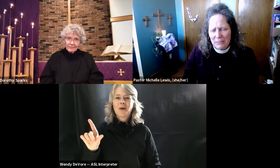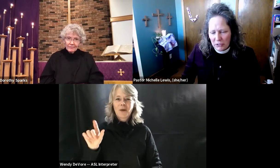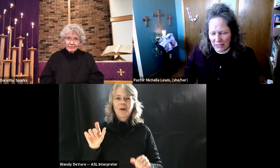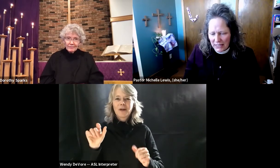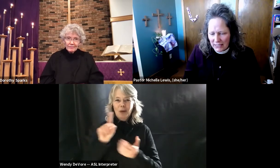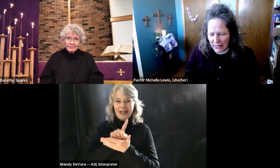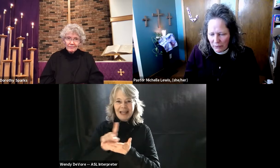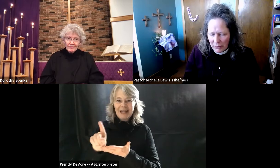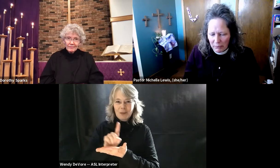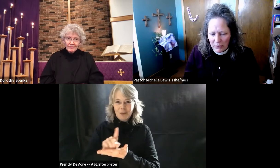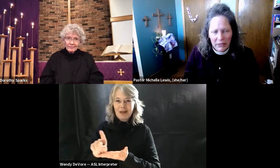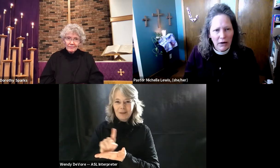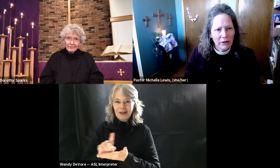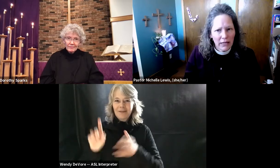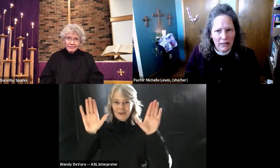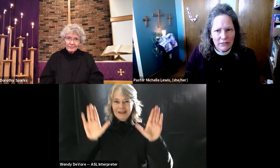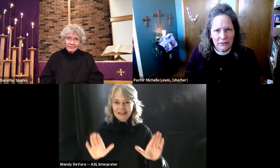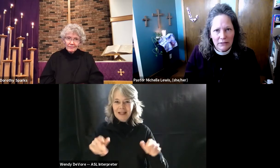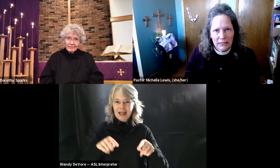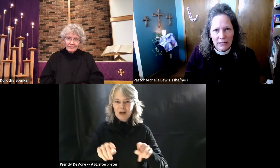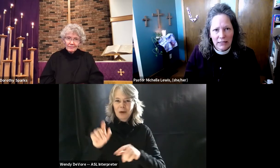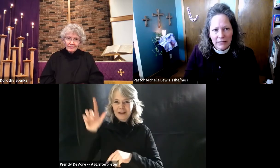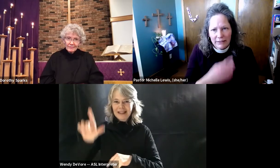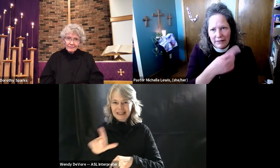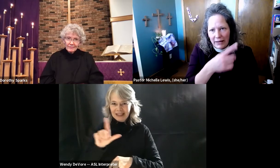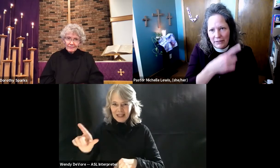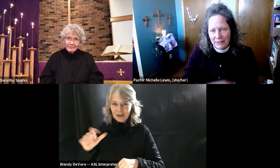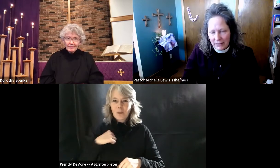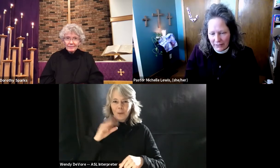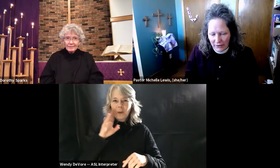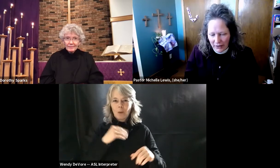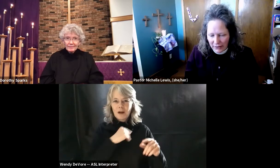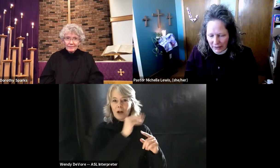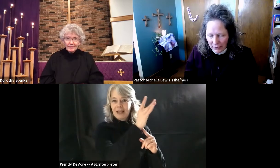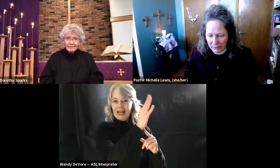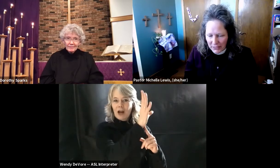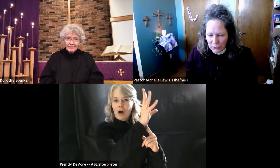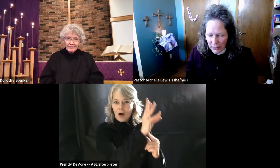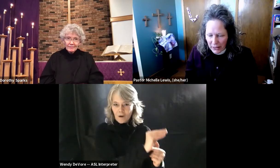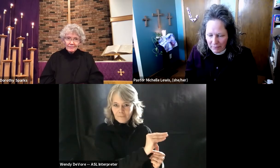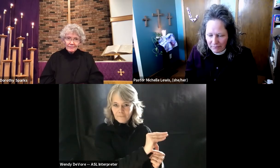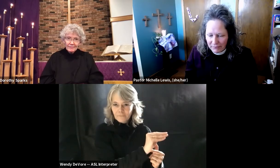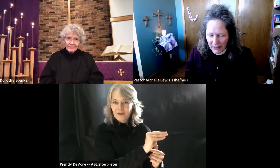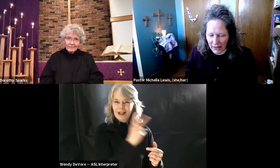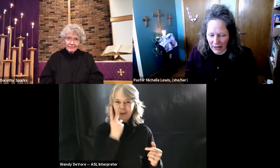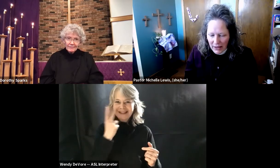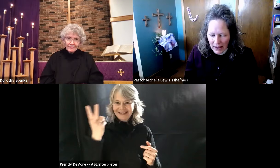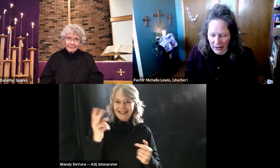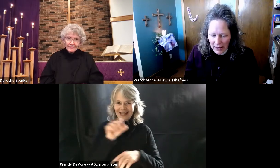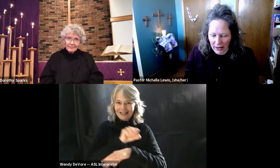of the special days in Lent, we put out a candle on the candles that are at the sanctuary.